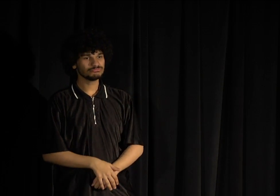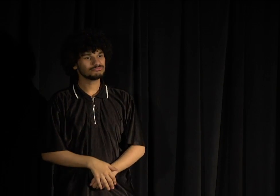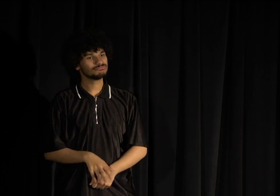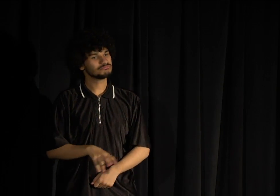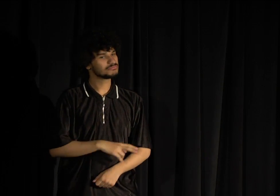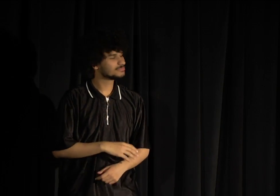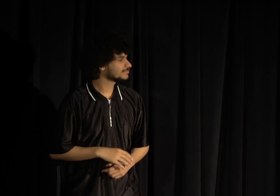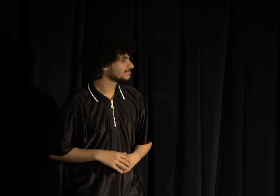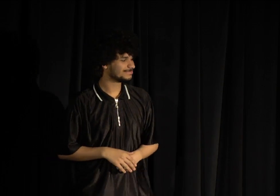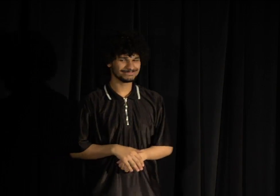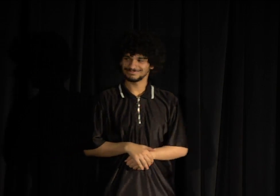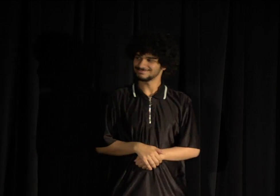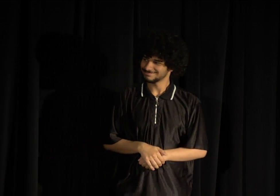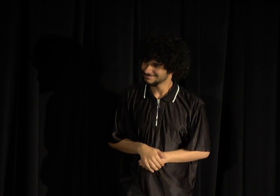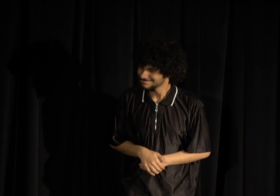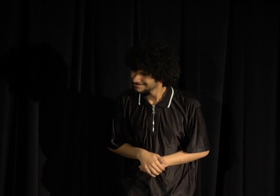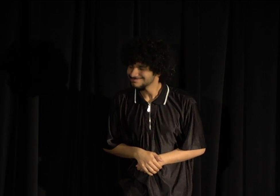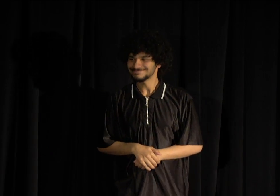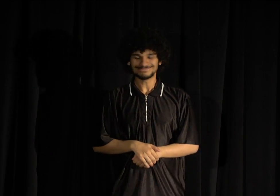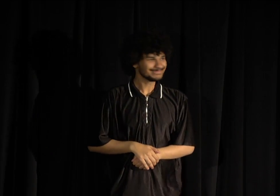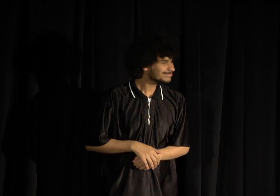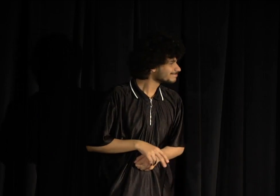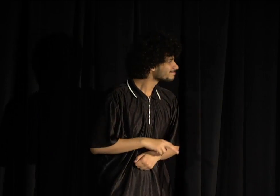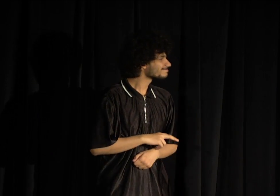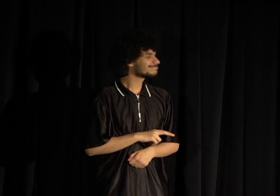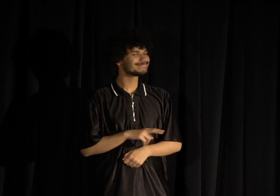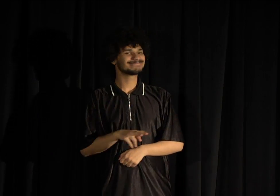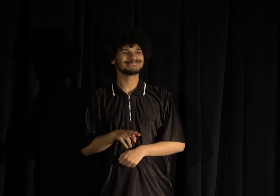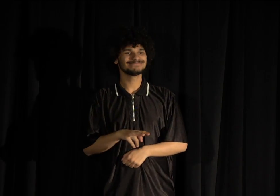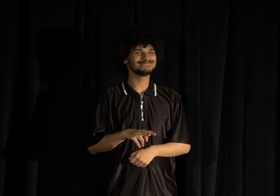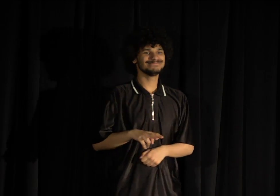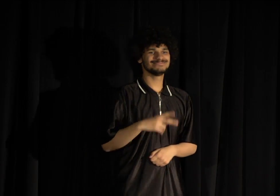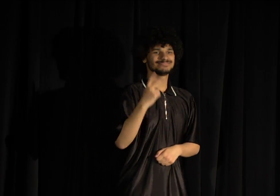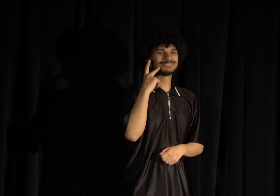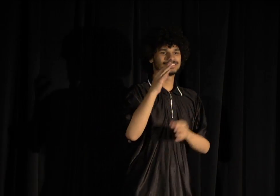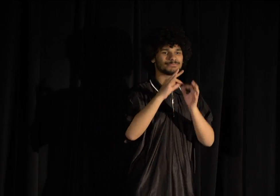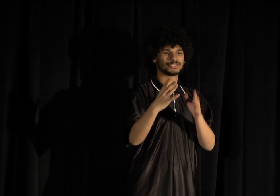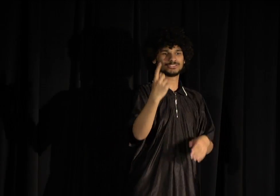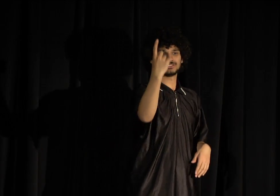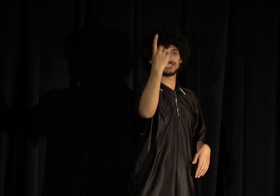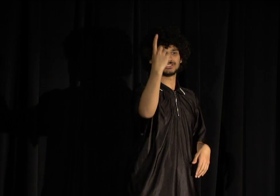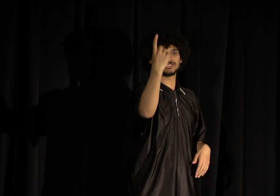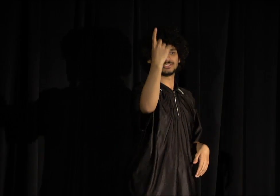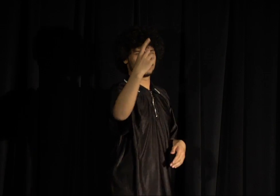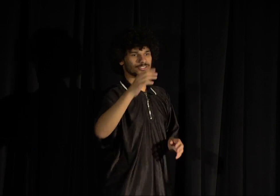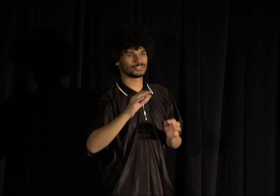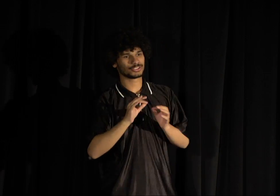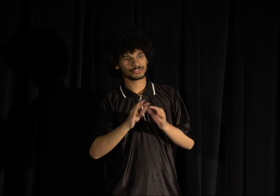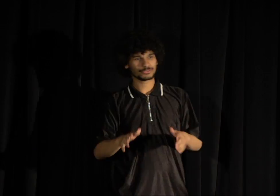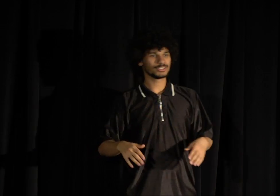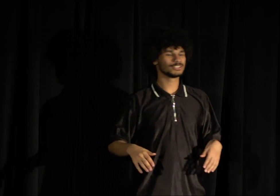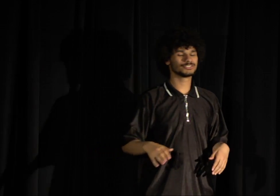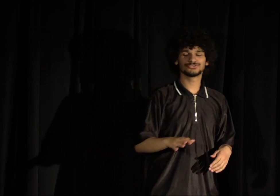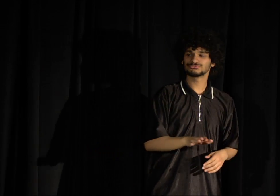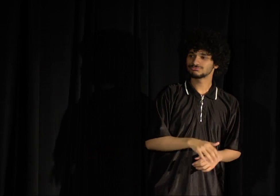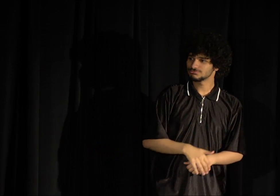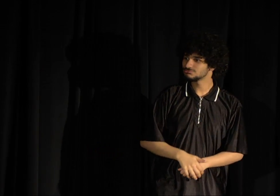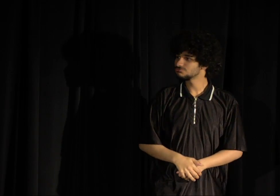it? And the hearing guy's nodding, thinking, okay, all right, just watching what's going on. There's an interpreter that stands up